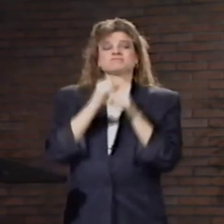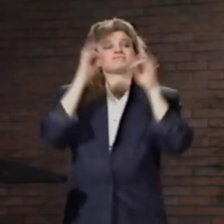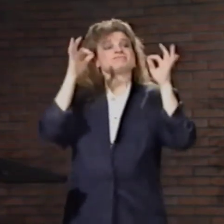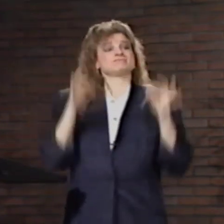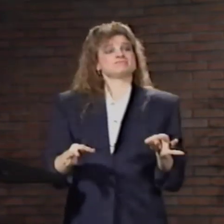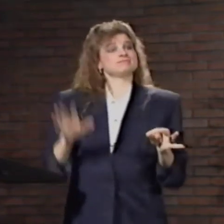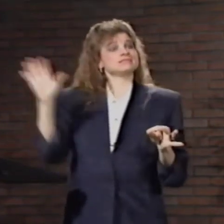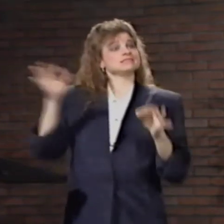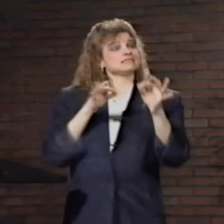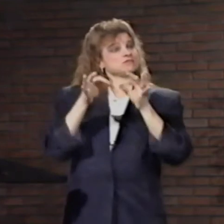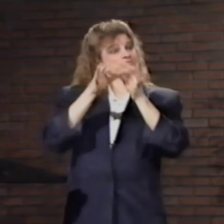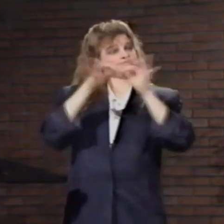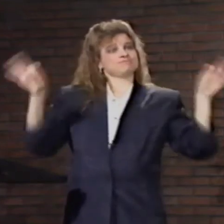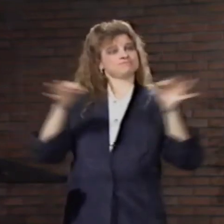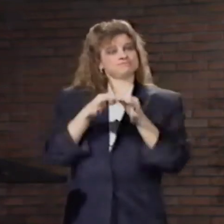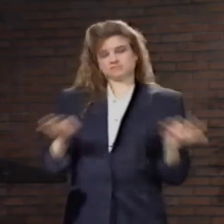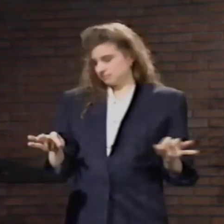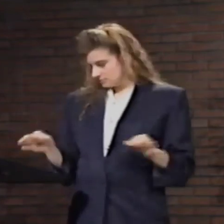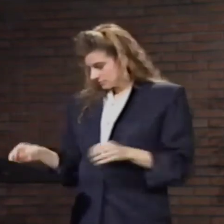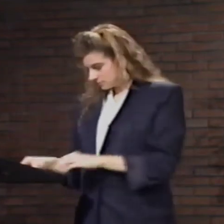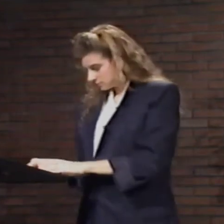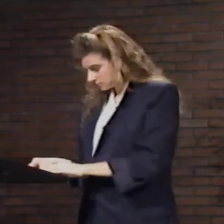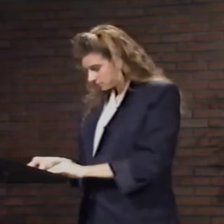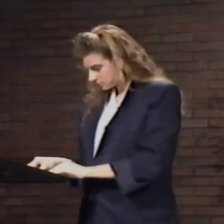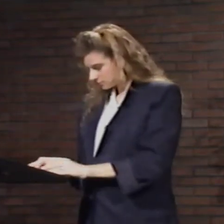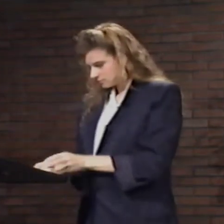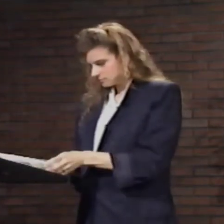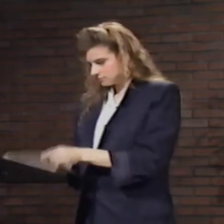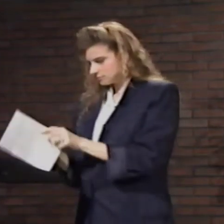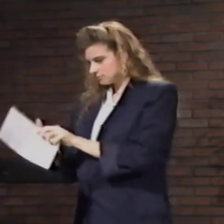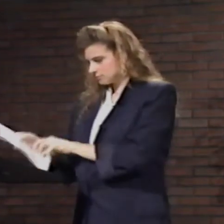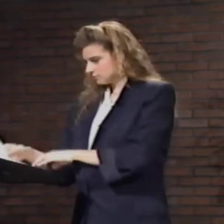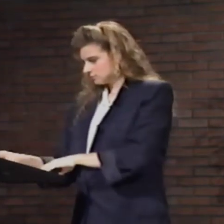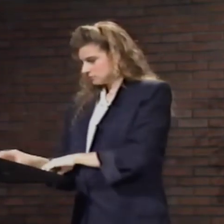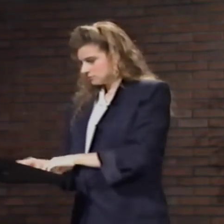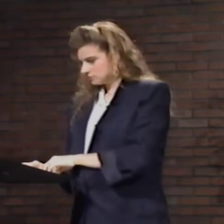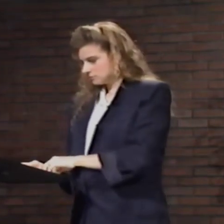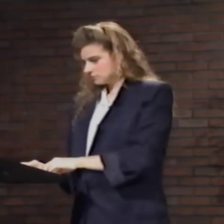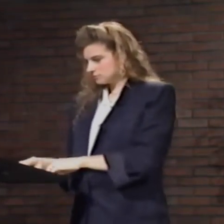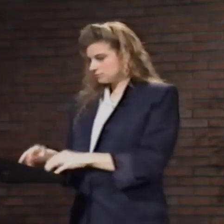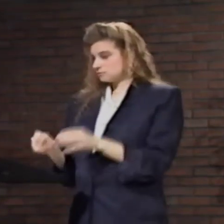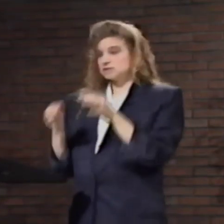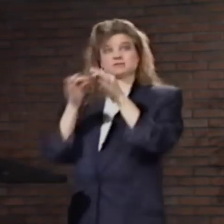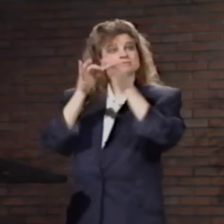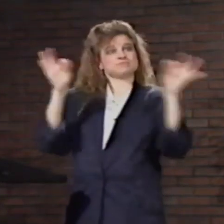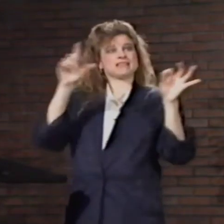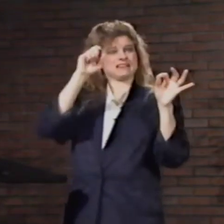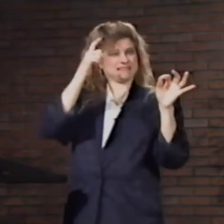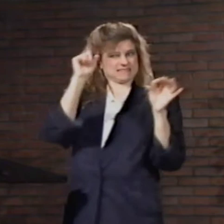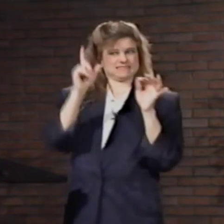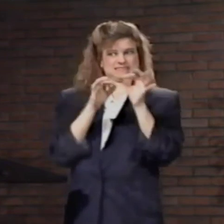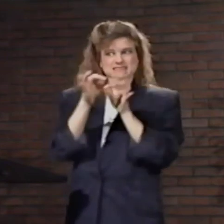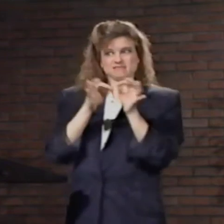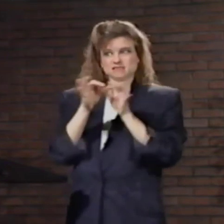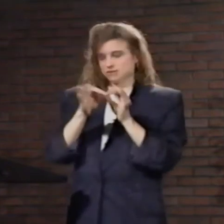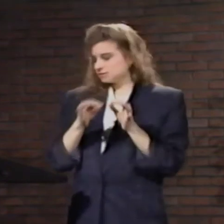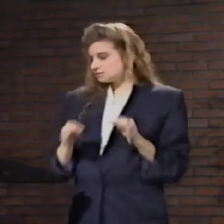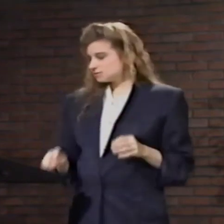needs. And that got a little bit confusing as the years went on, so they decided to just sit down and make a working definition of a